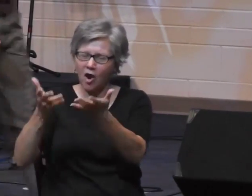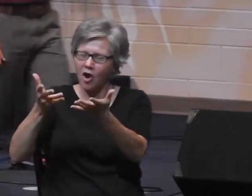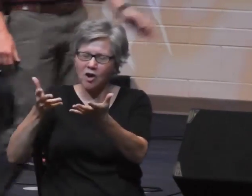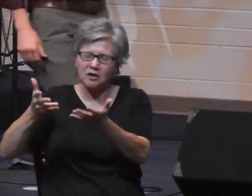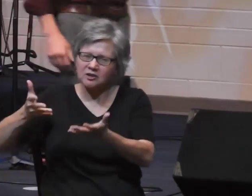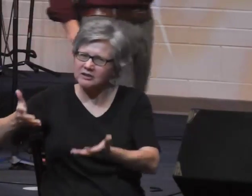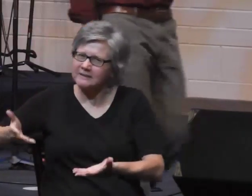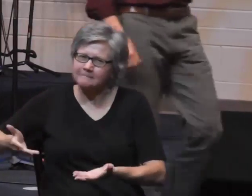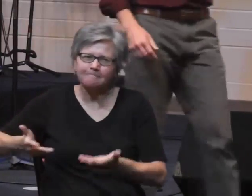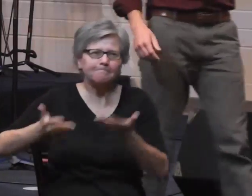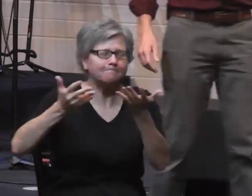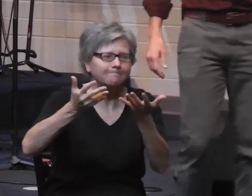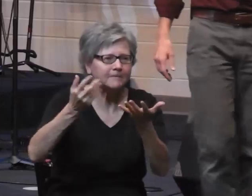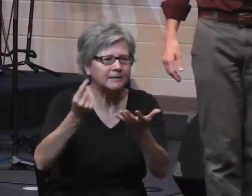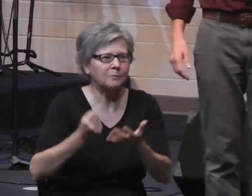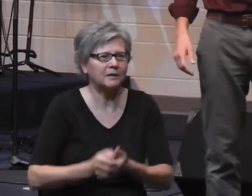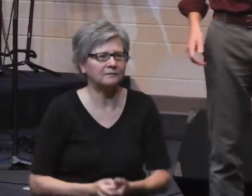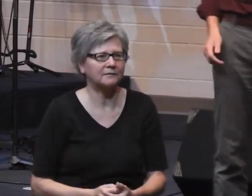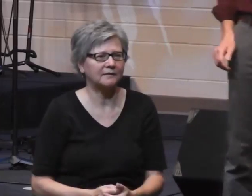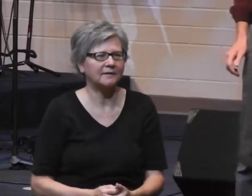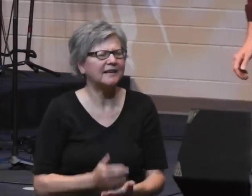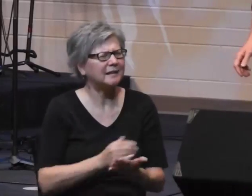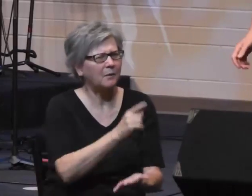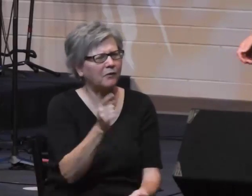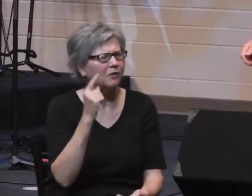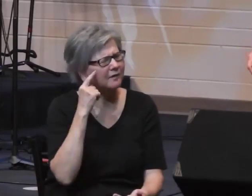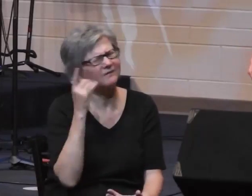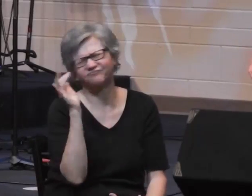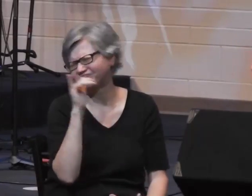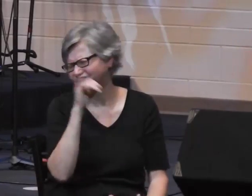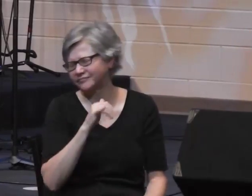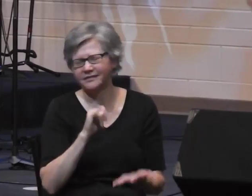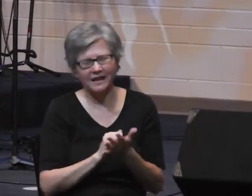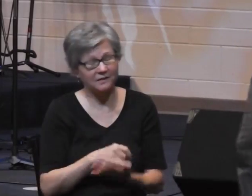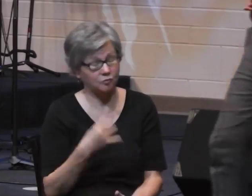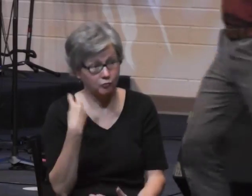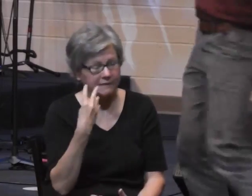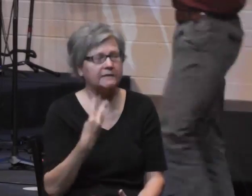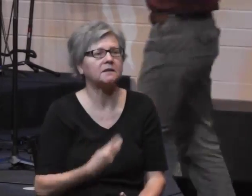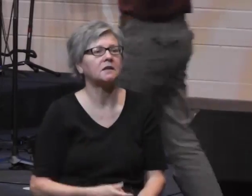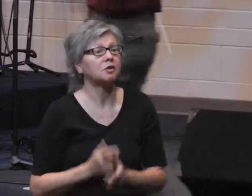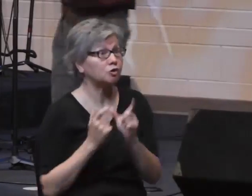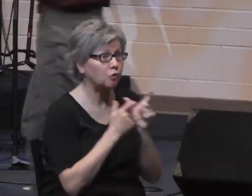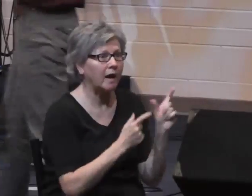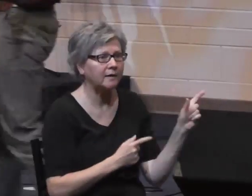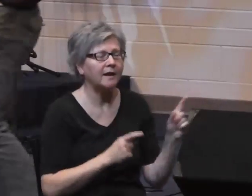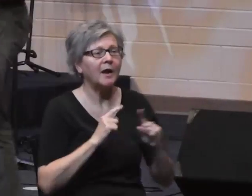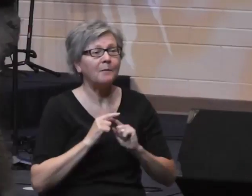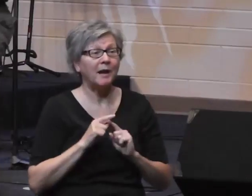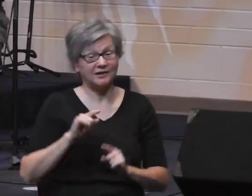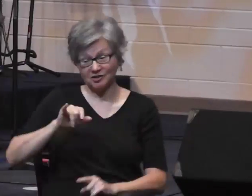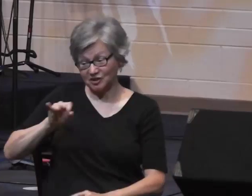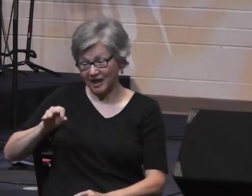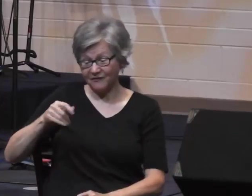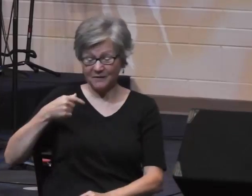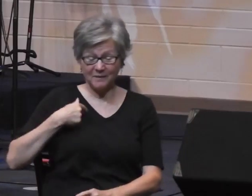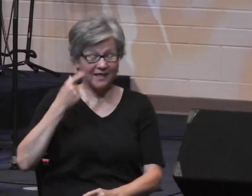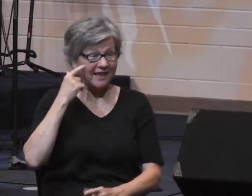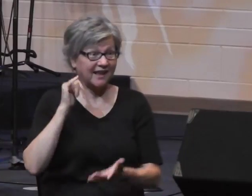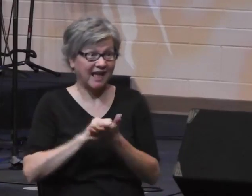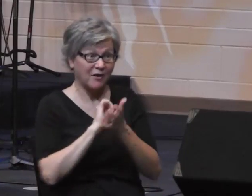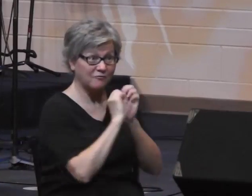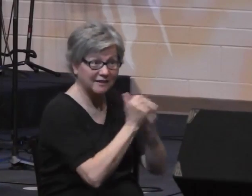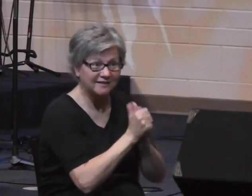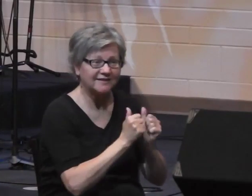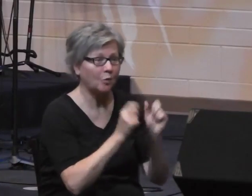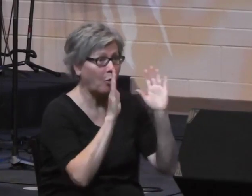of you are like, Karl, that's ridiculous, idiotic, insane task. But he and I think it's a wonderful task. I got